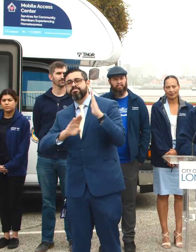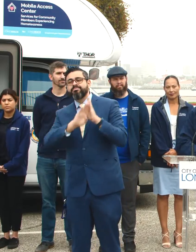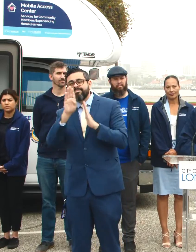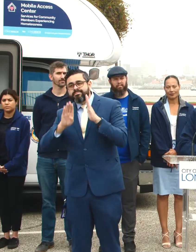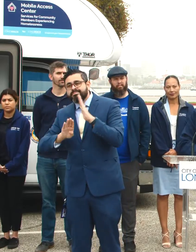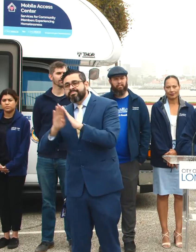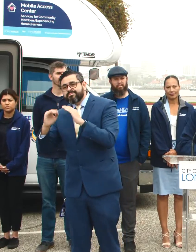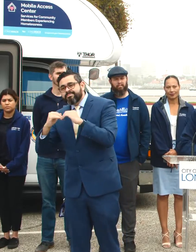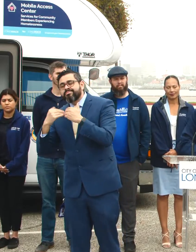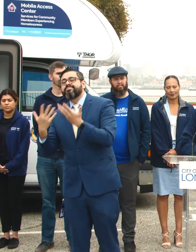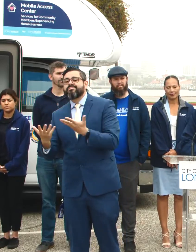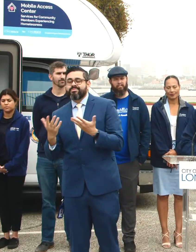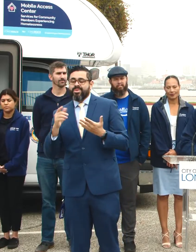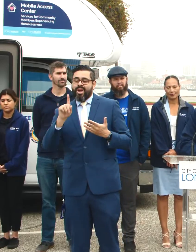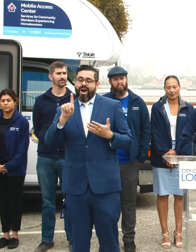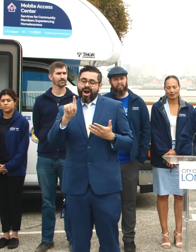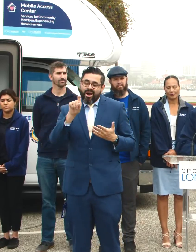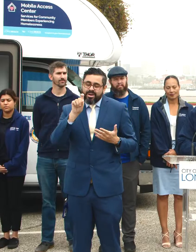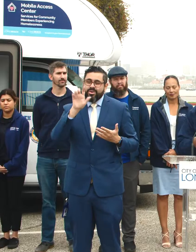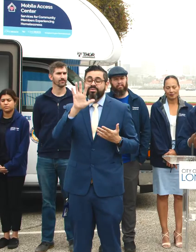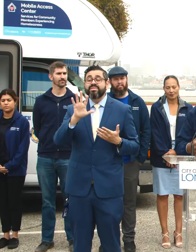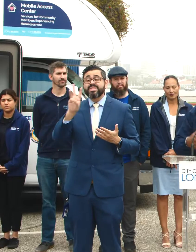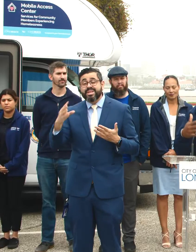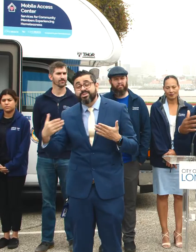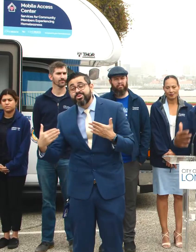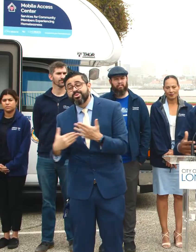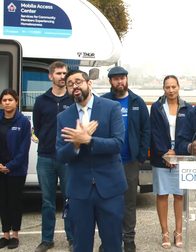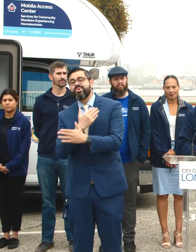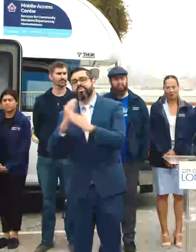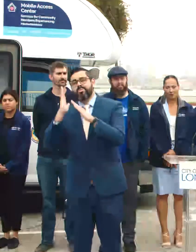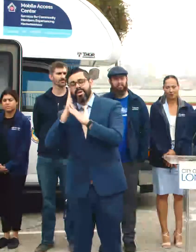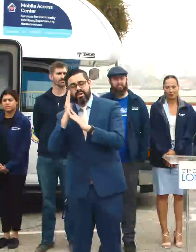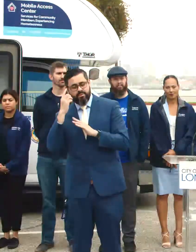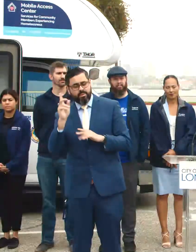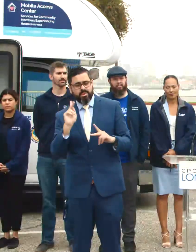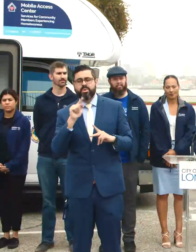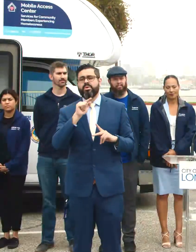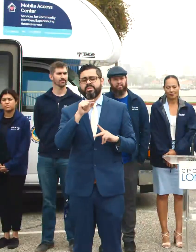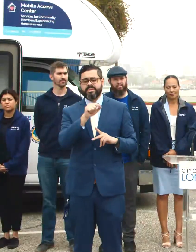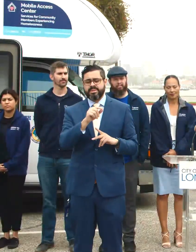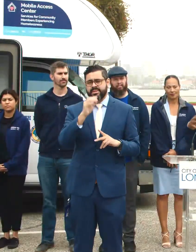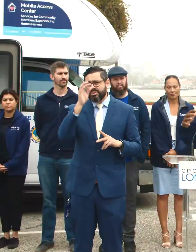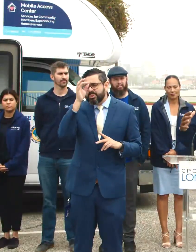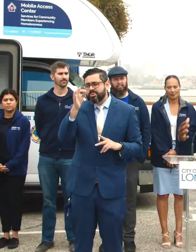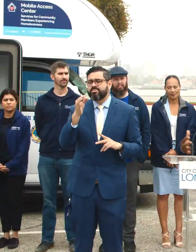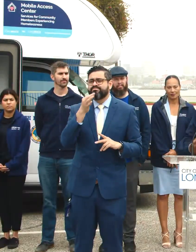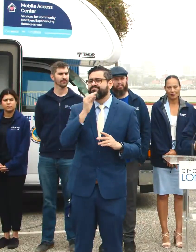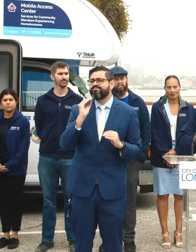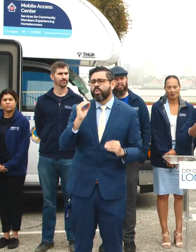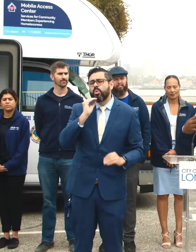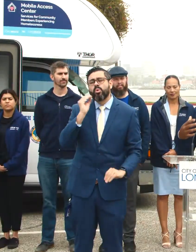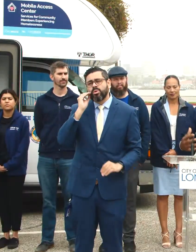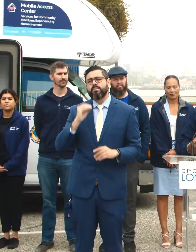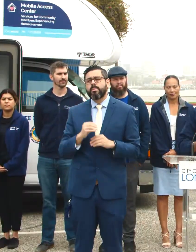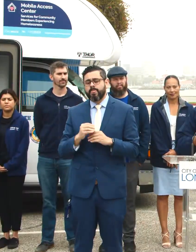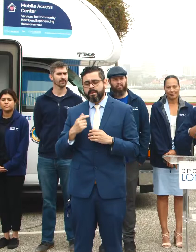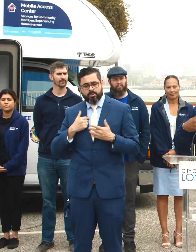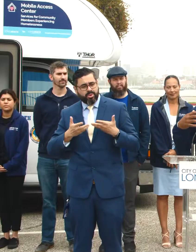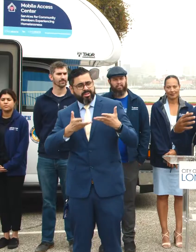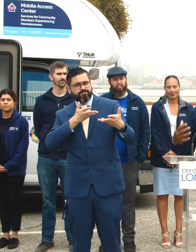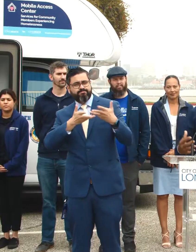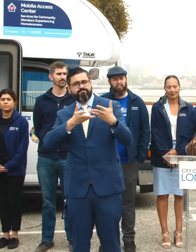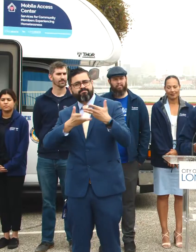will provide 156 additional units for those at risk of homelessness. So we're engaging